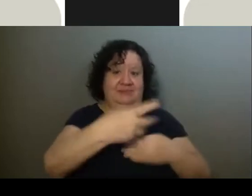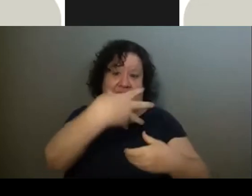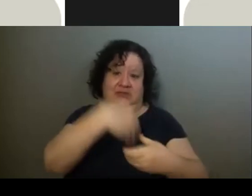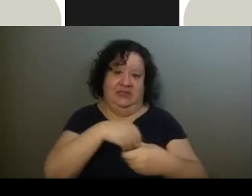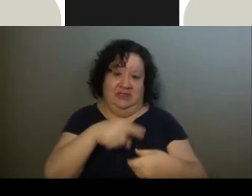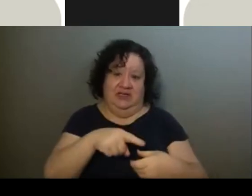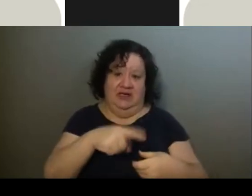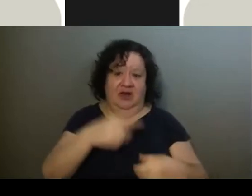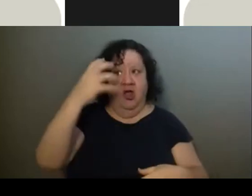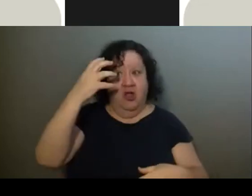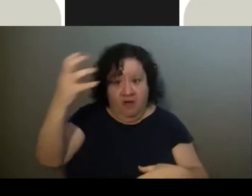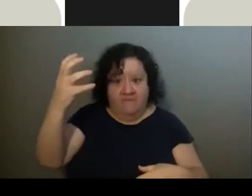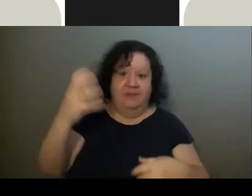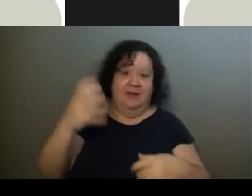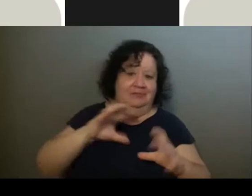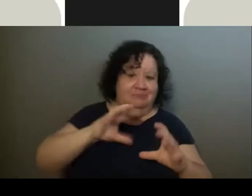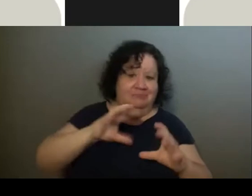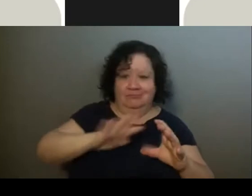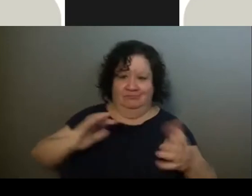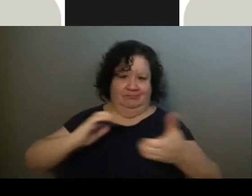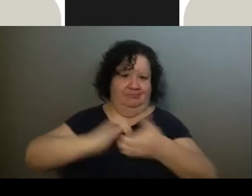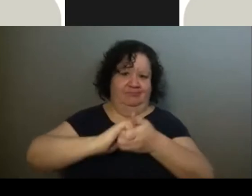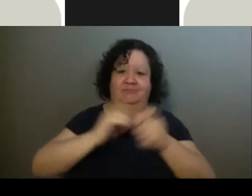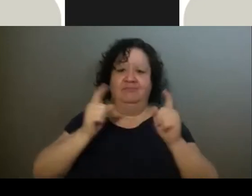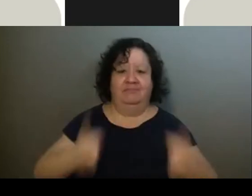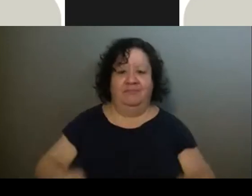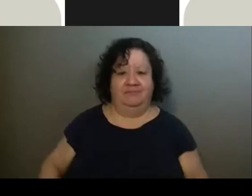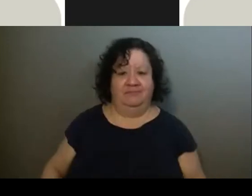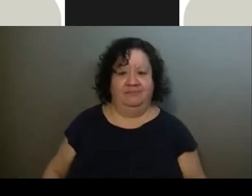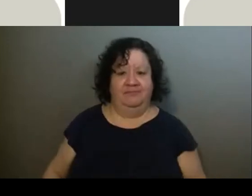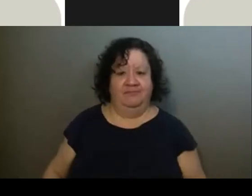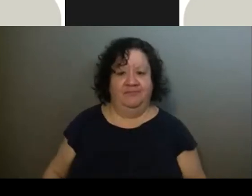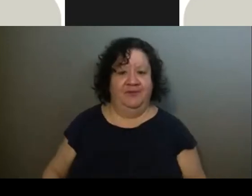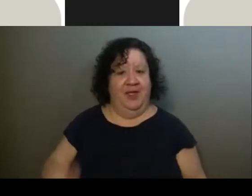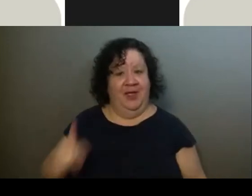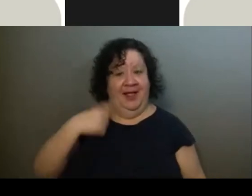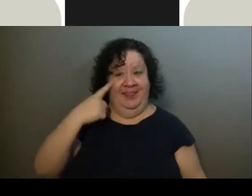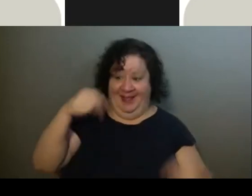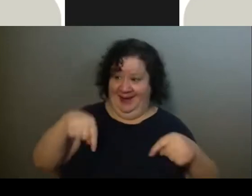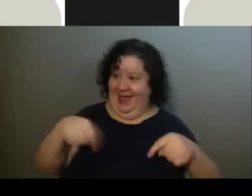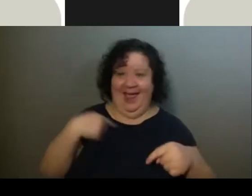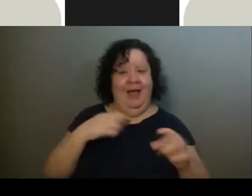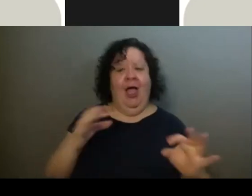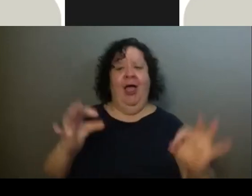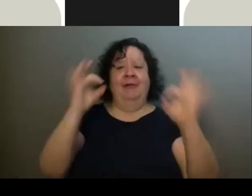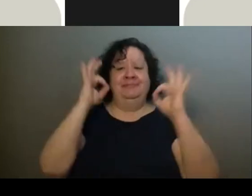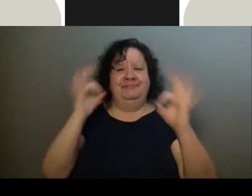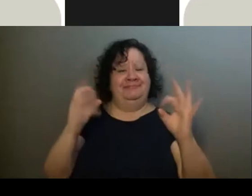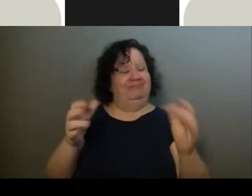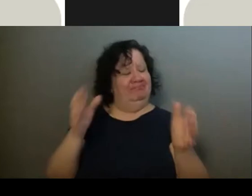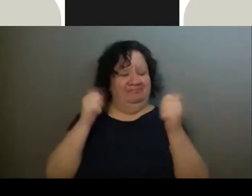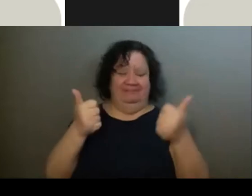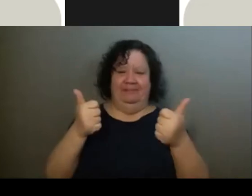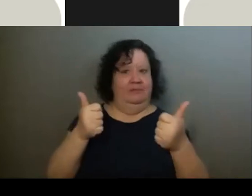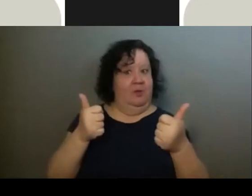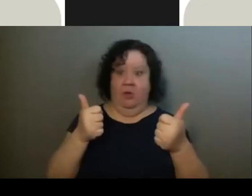much more that can be done. And it is important that those that work within the technology space also provide or come up